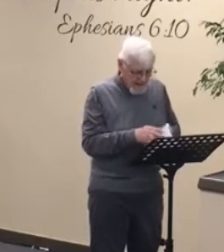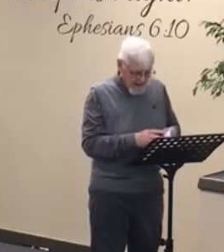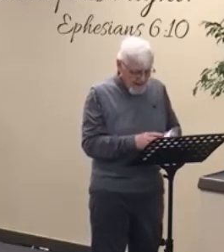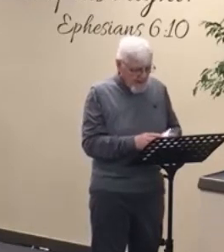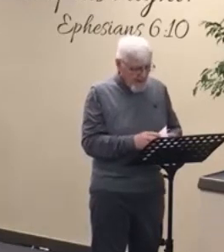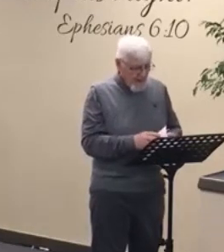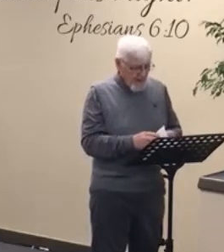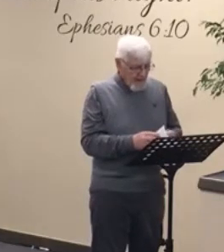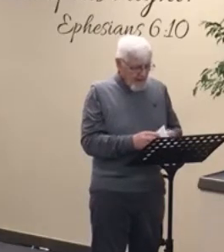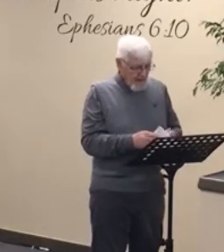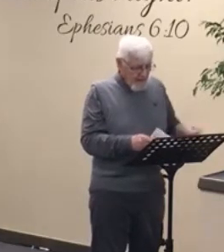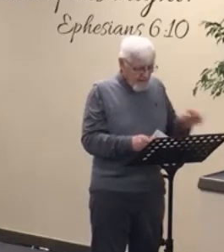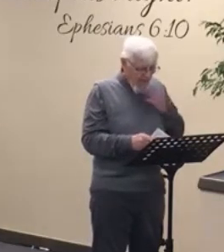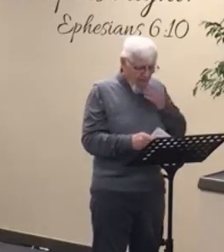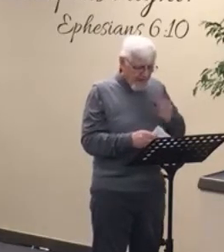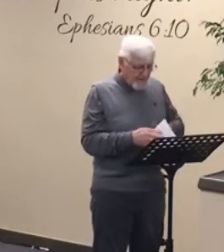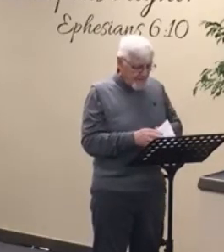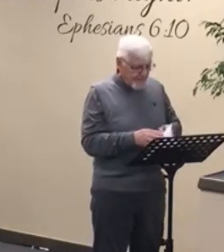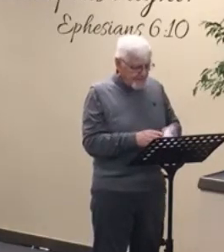name.